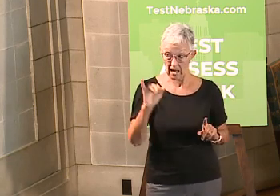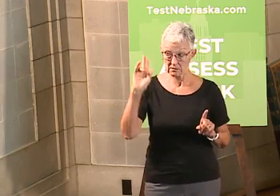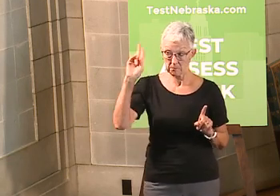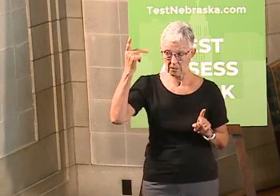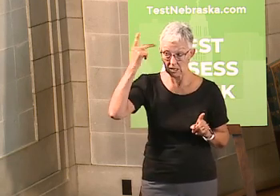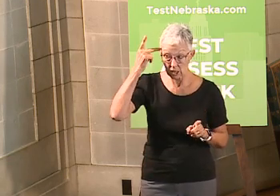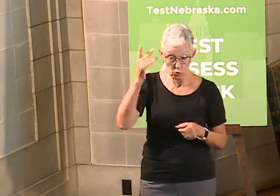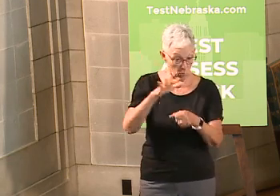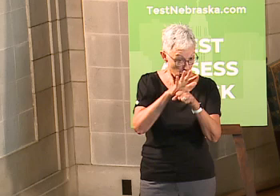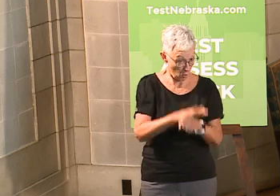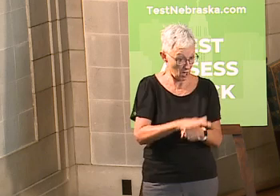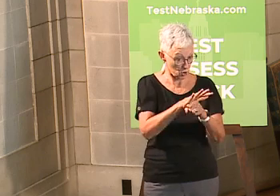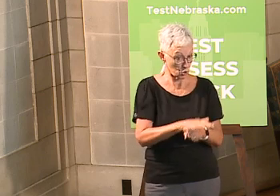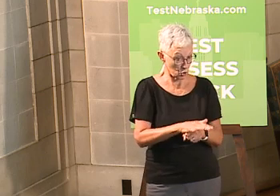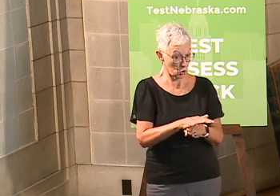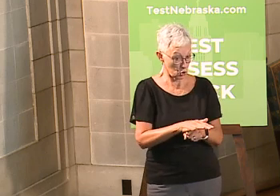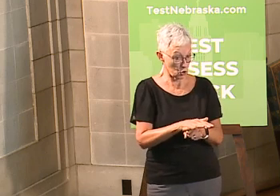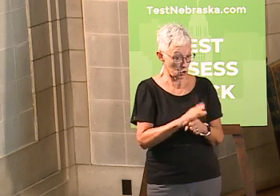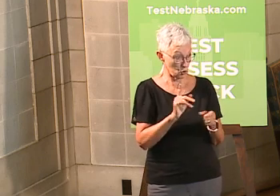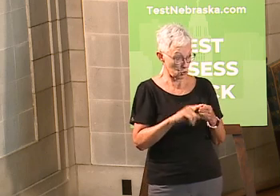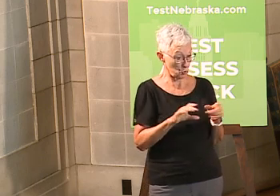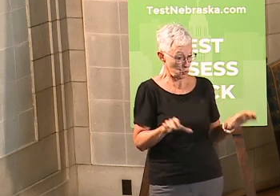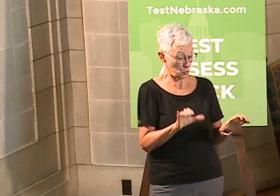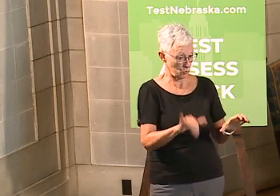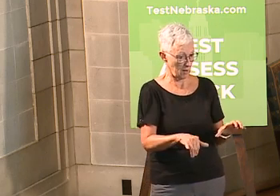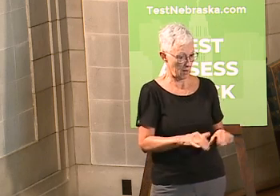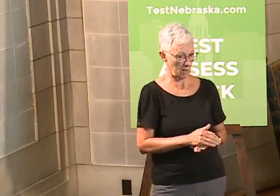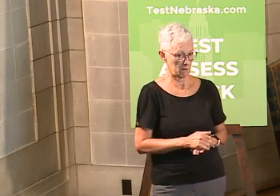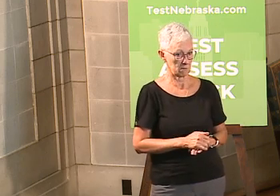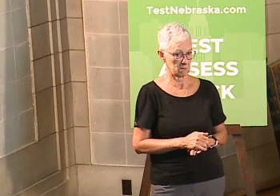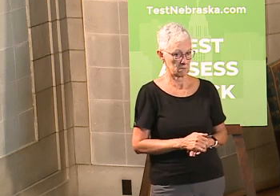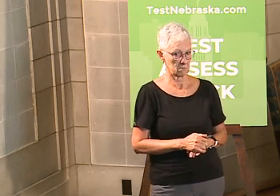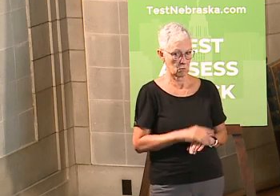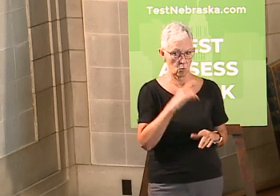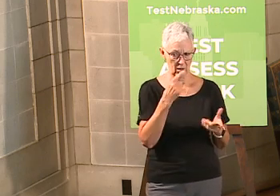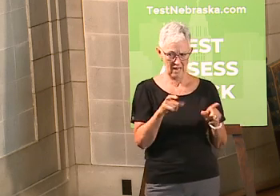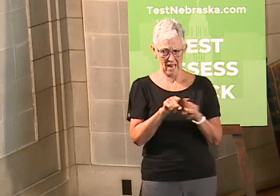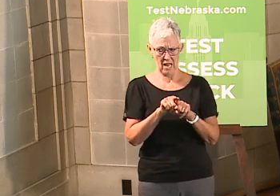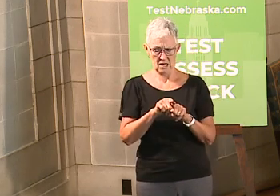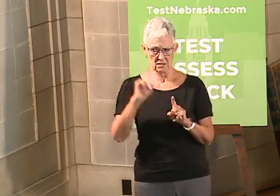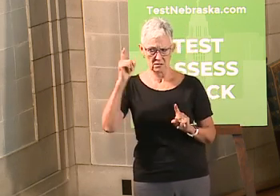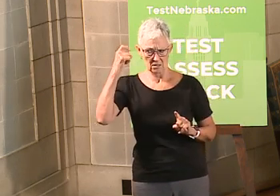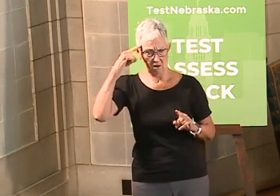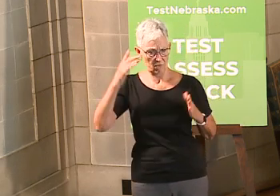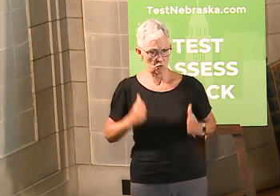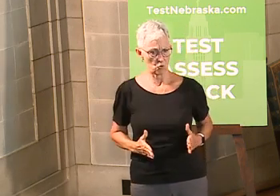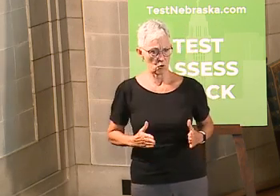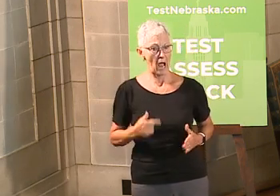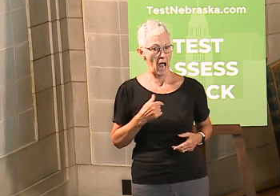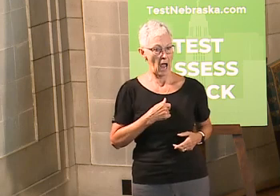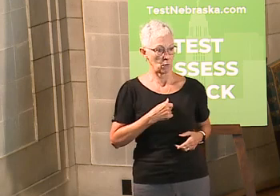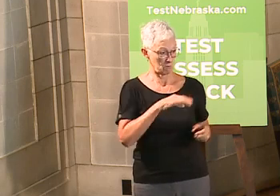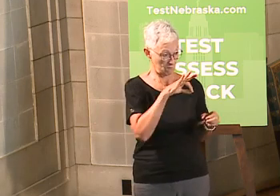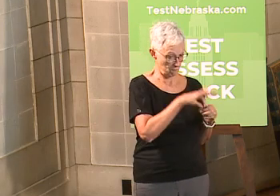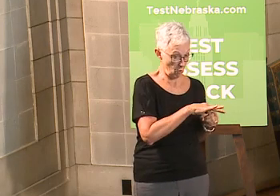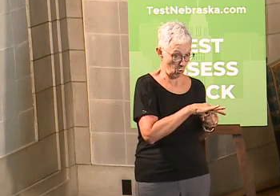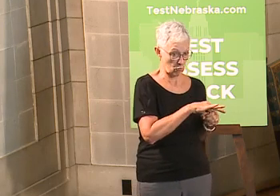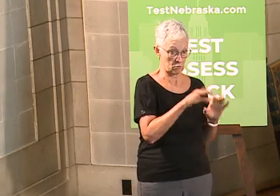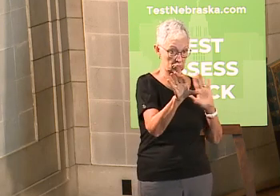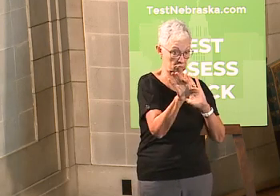As governor, I was elected by the people of Nebraska to promote things such as property tax